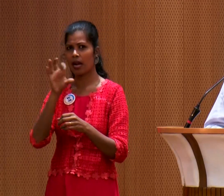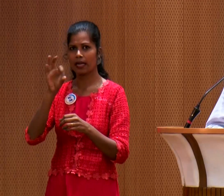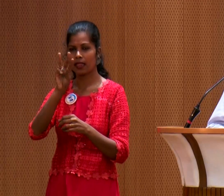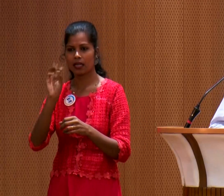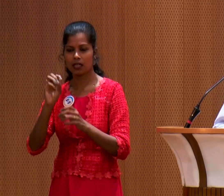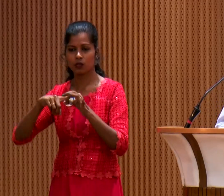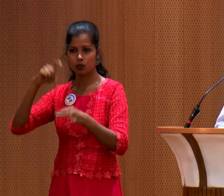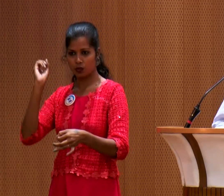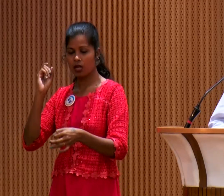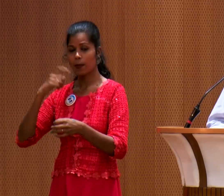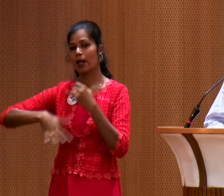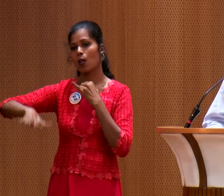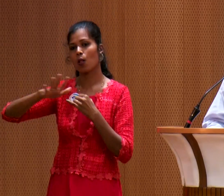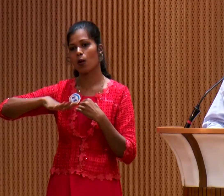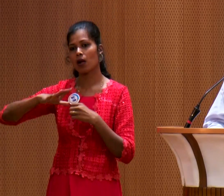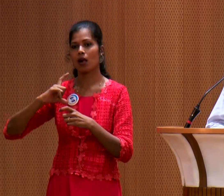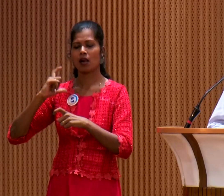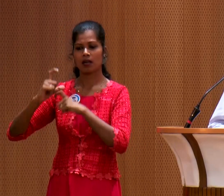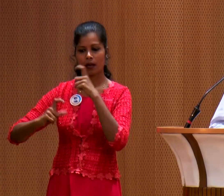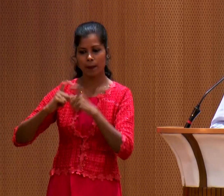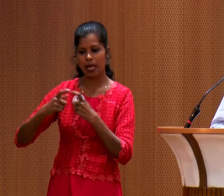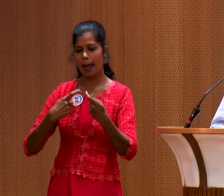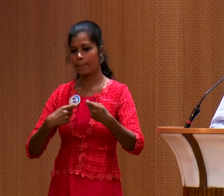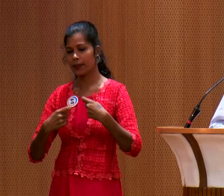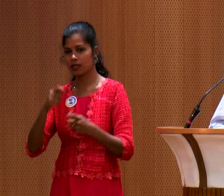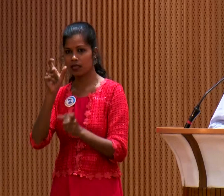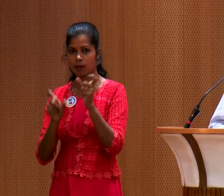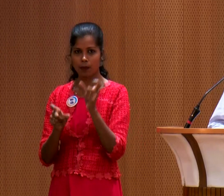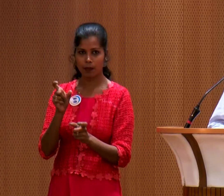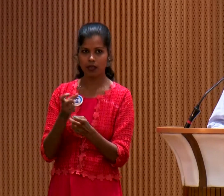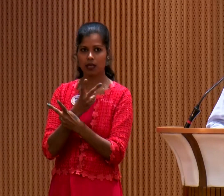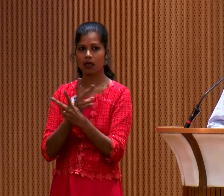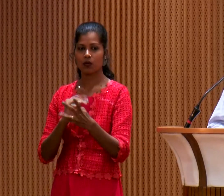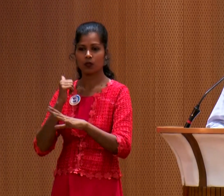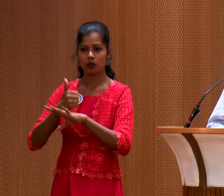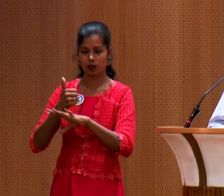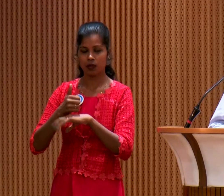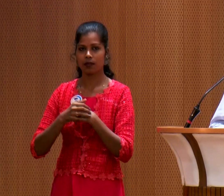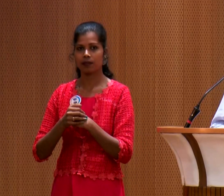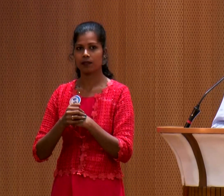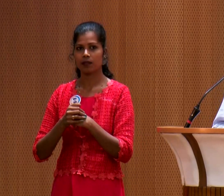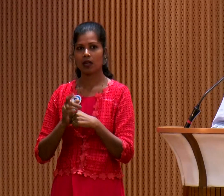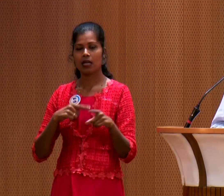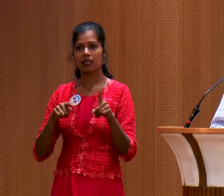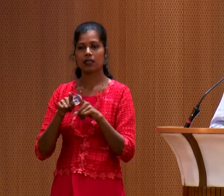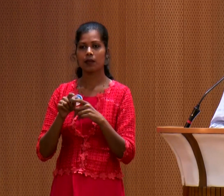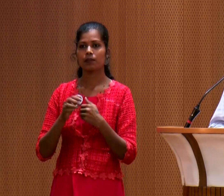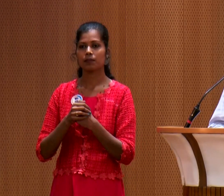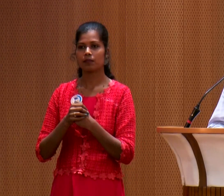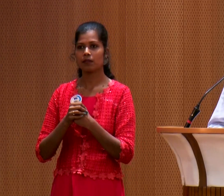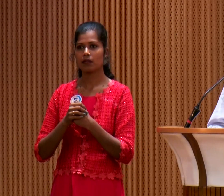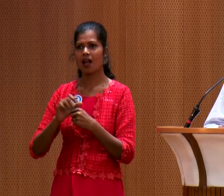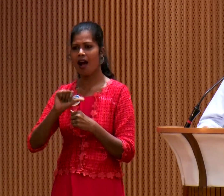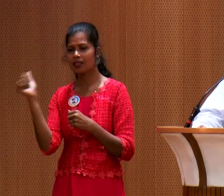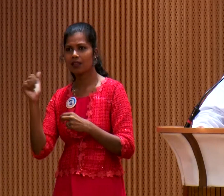40s, local companies and entrepreneurs bought into some of them and also set up such